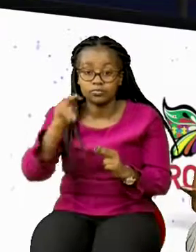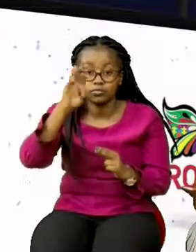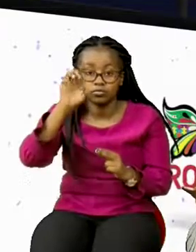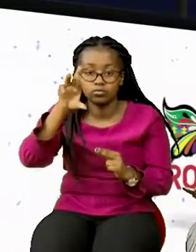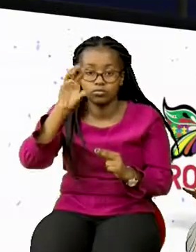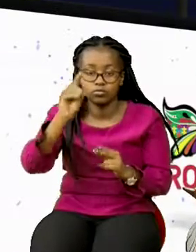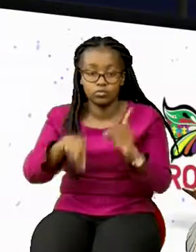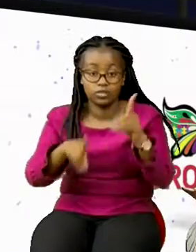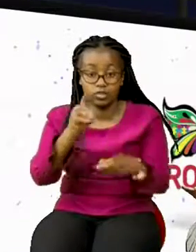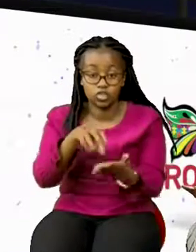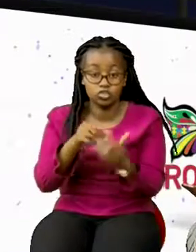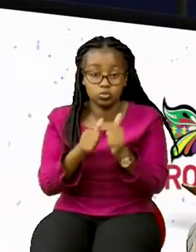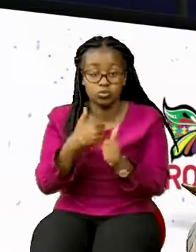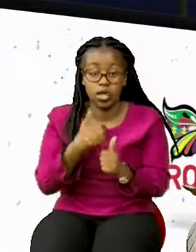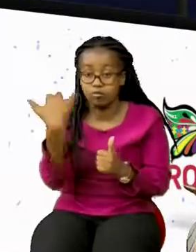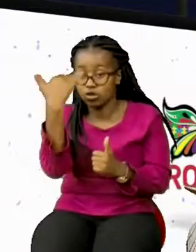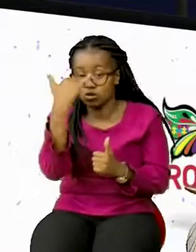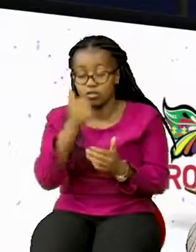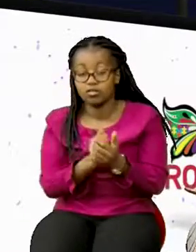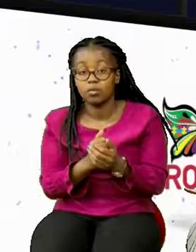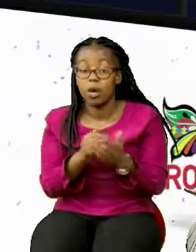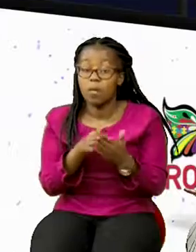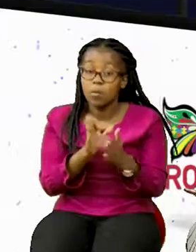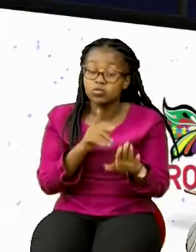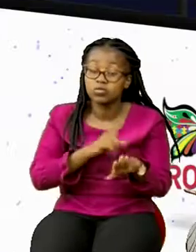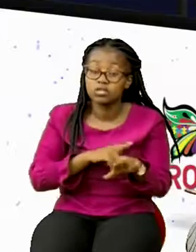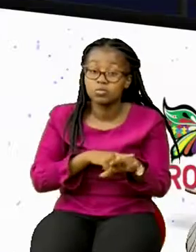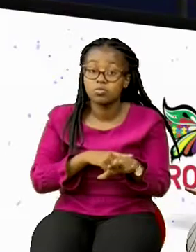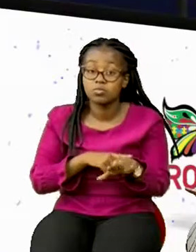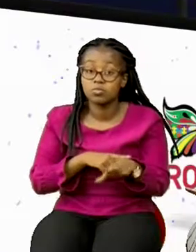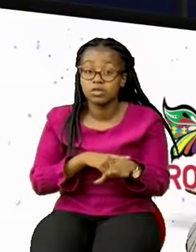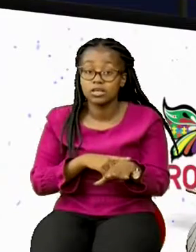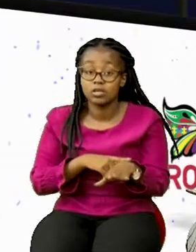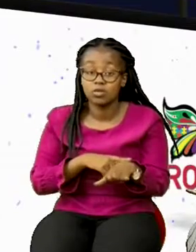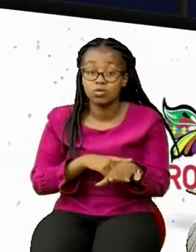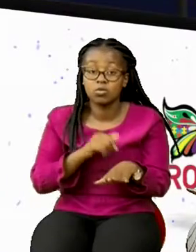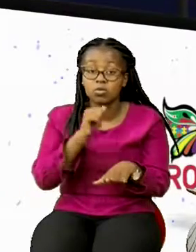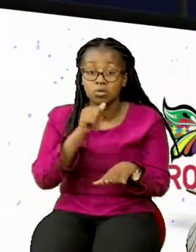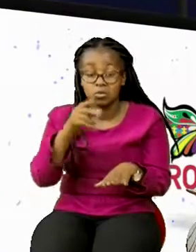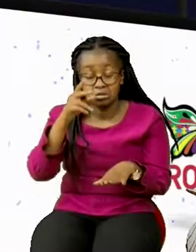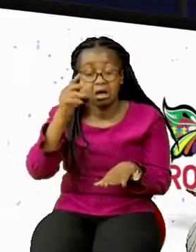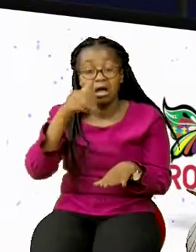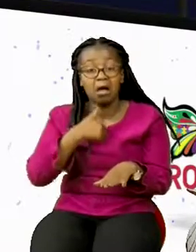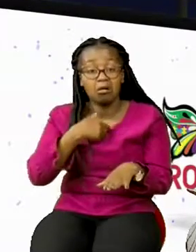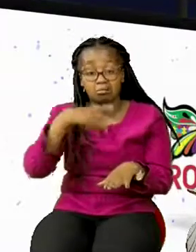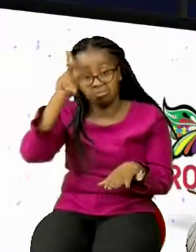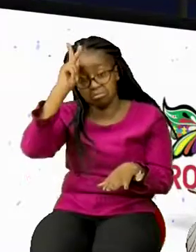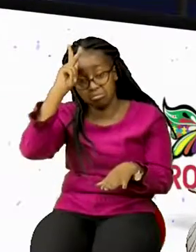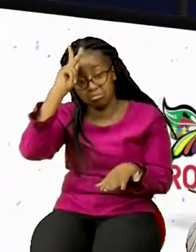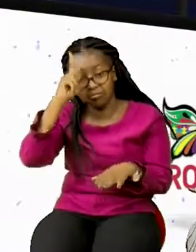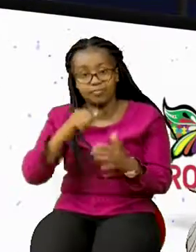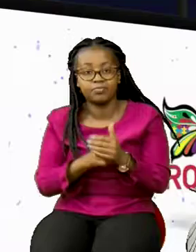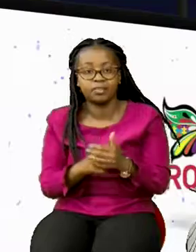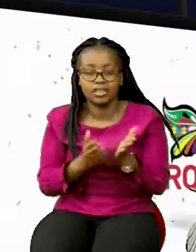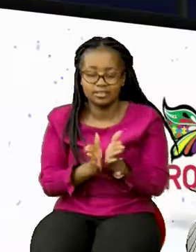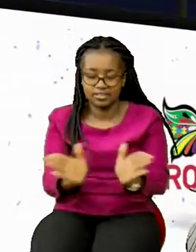neurodiverse conditions that we have in autism, and most of the time you will find, due to lack of knowledge here in Kenya and in the rural areas,